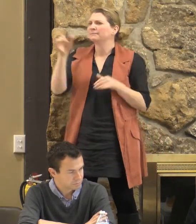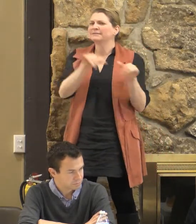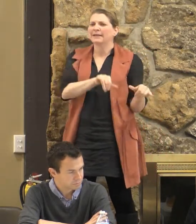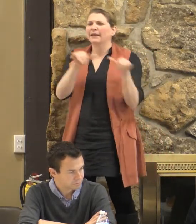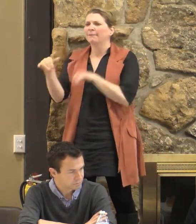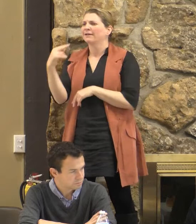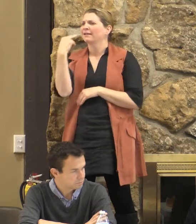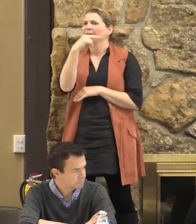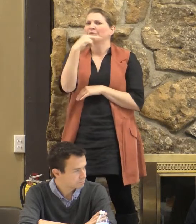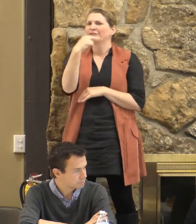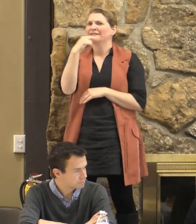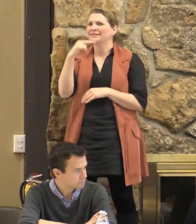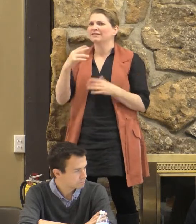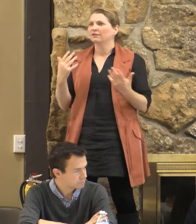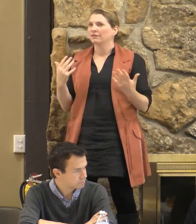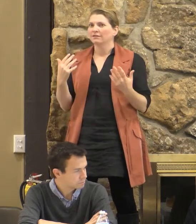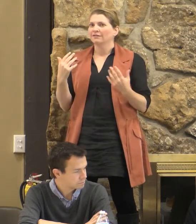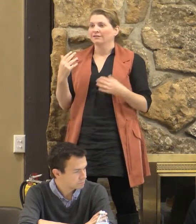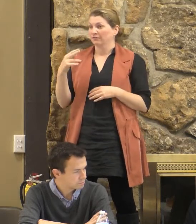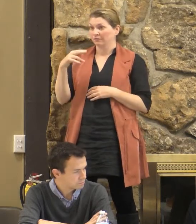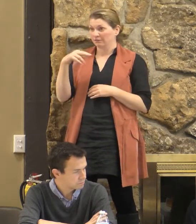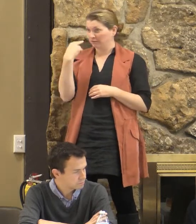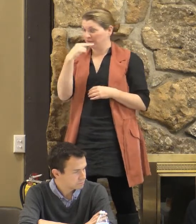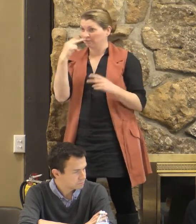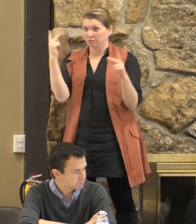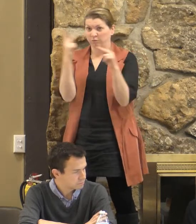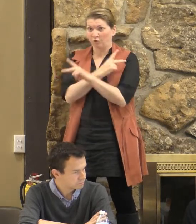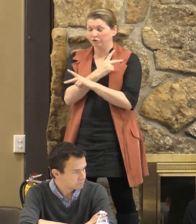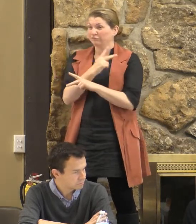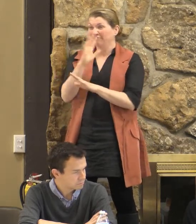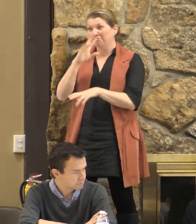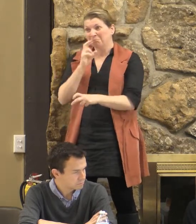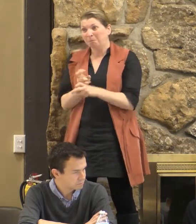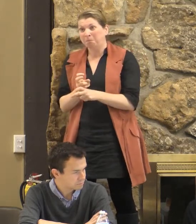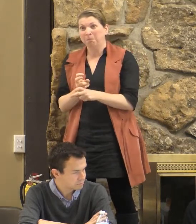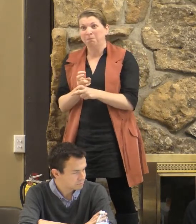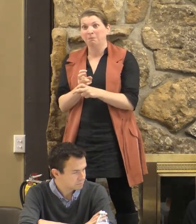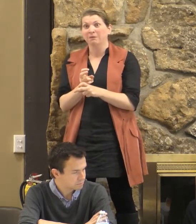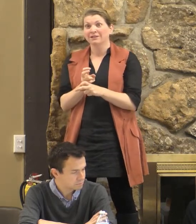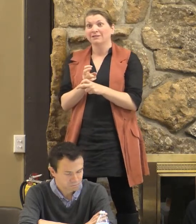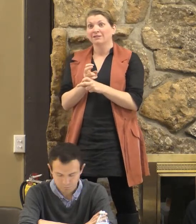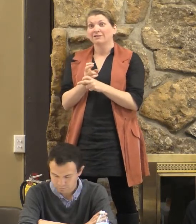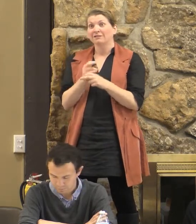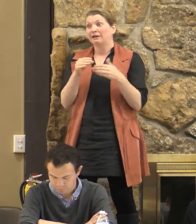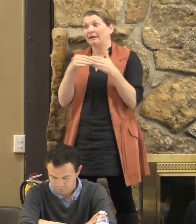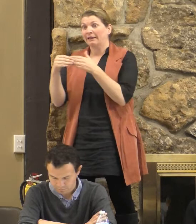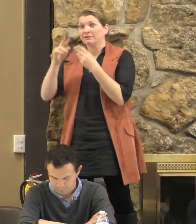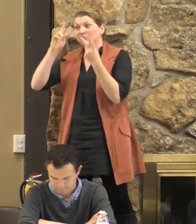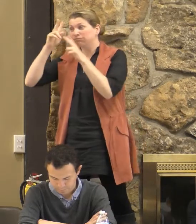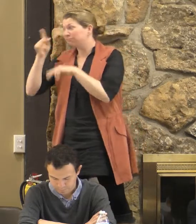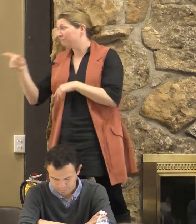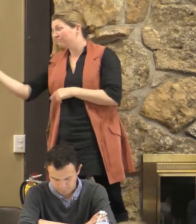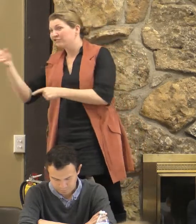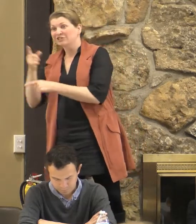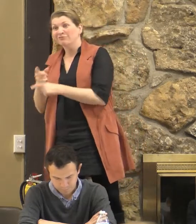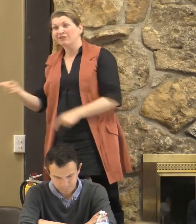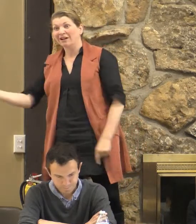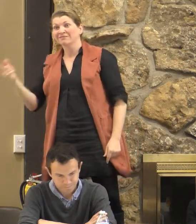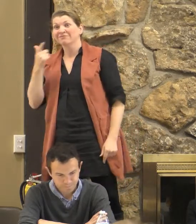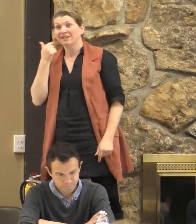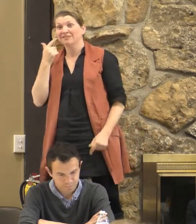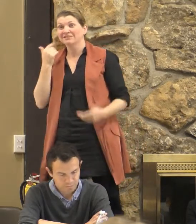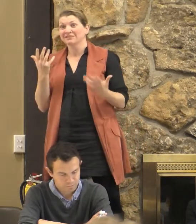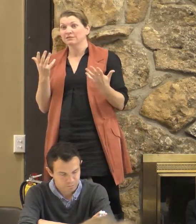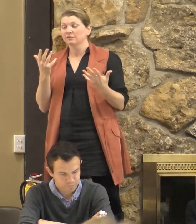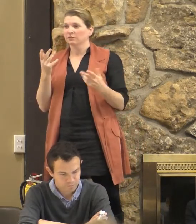So there are people, like Candace was saying, that, you know, they were forced to be mainstreamed or forced to